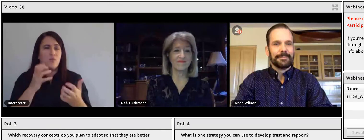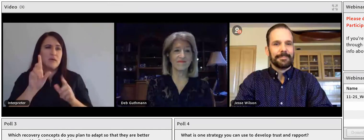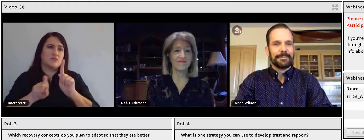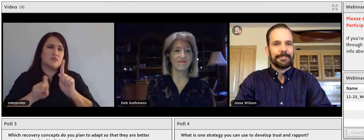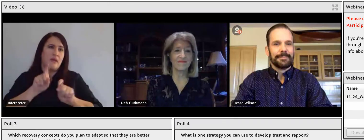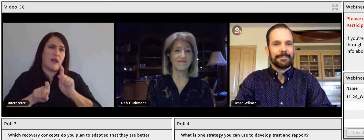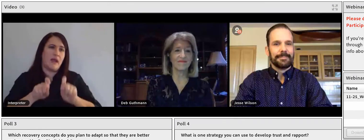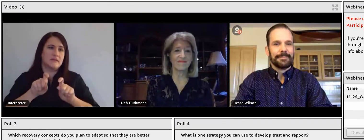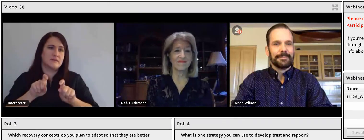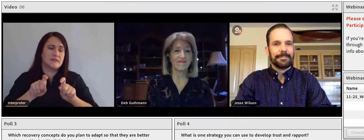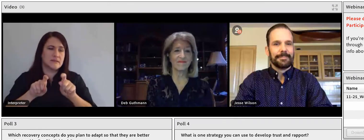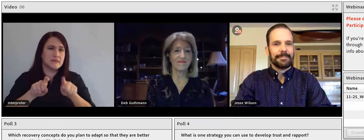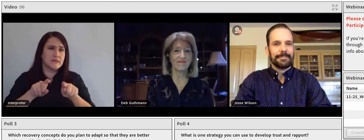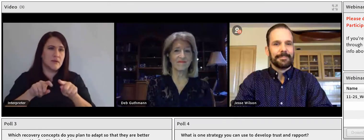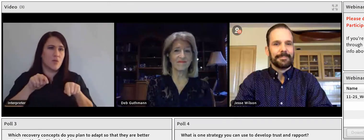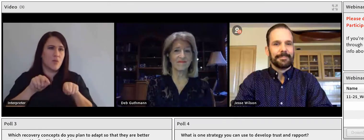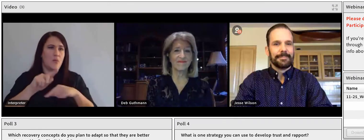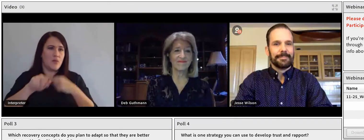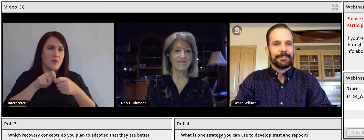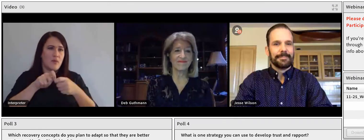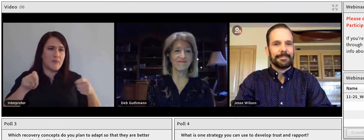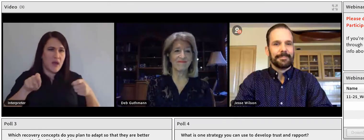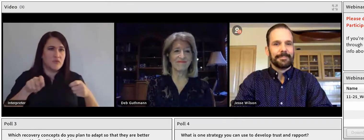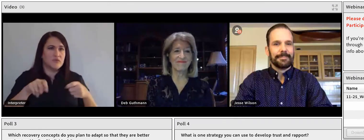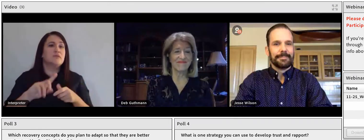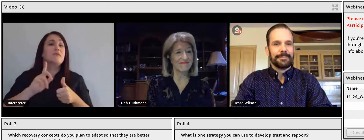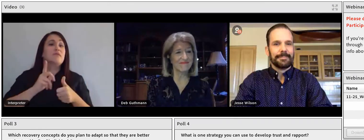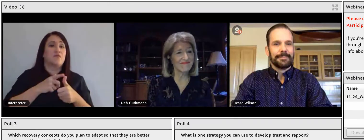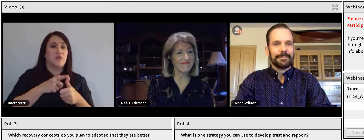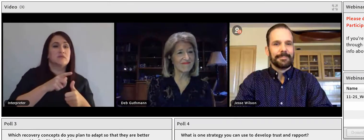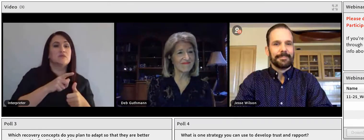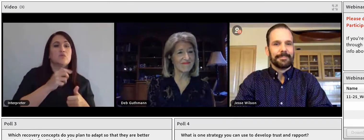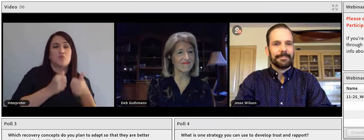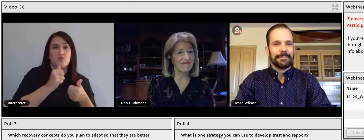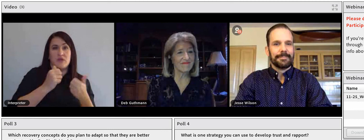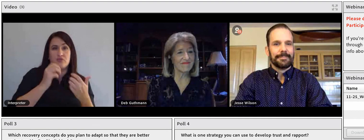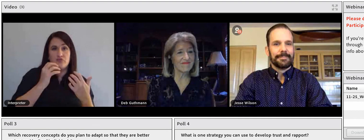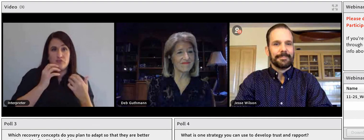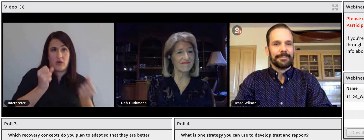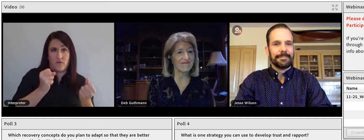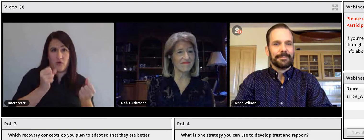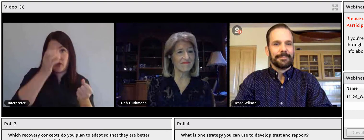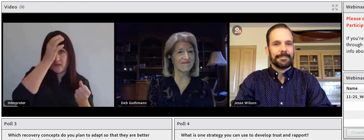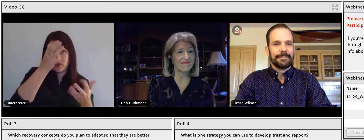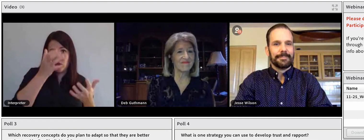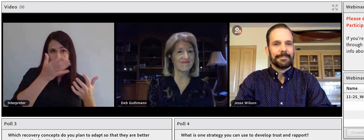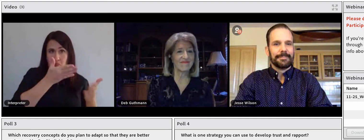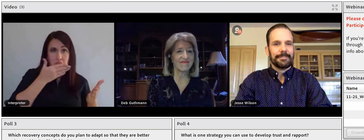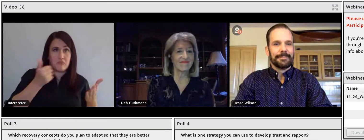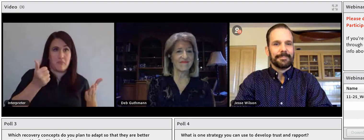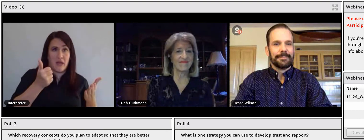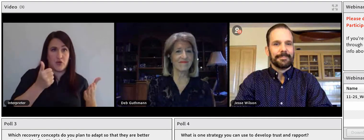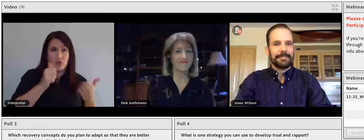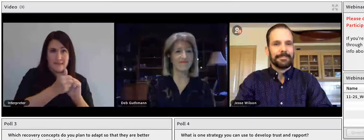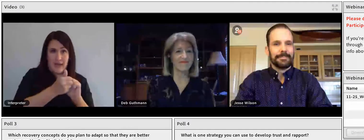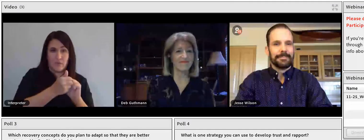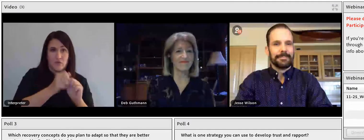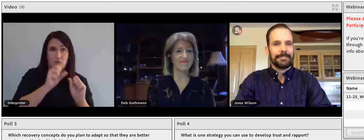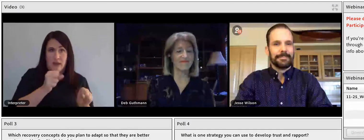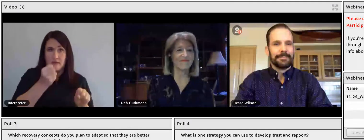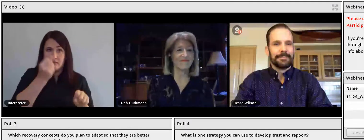wrap up. And I see I have one answer so far. Which recovery concepts do you plan to adapt so that they're better understood by deaf